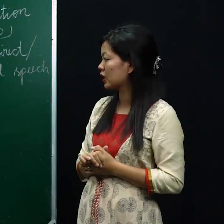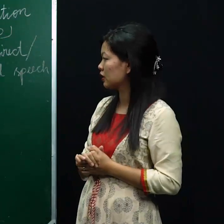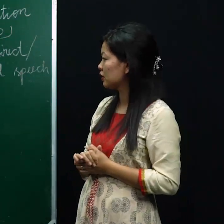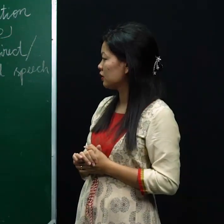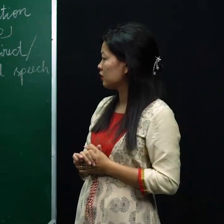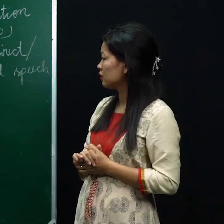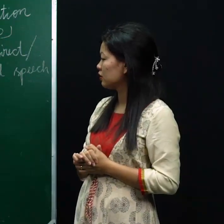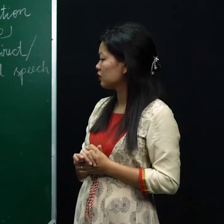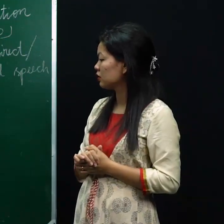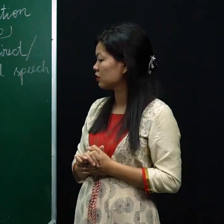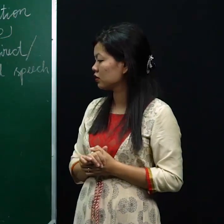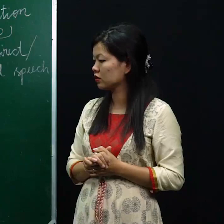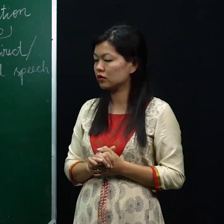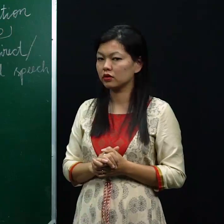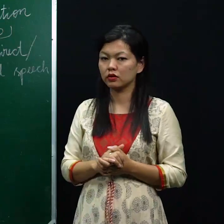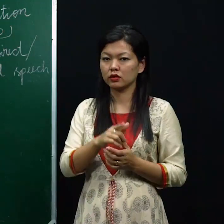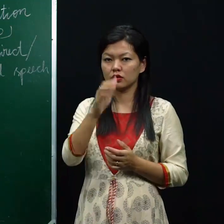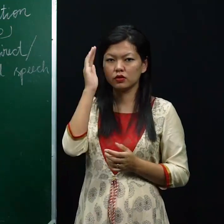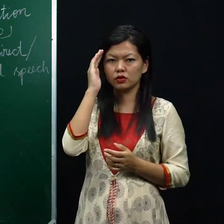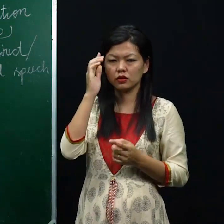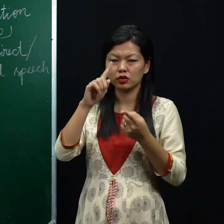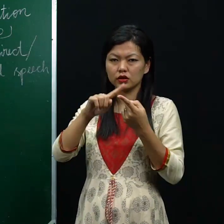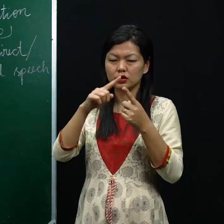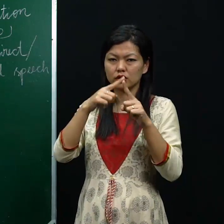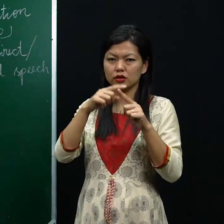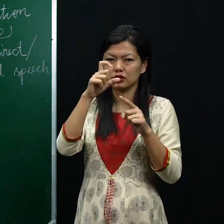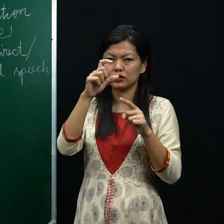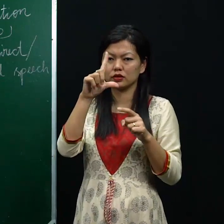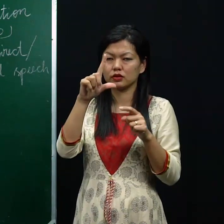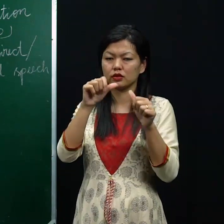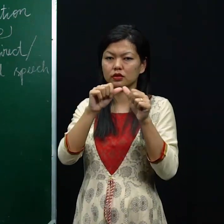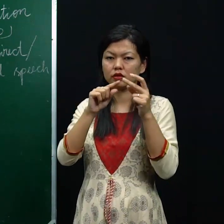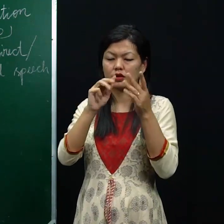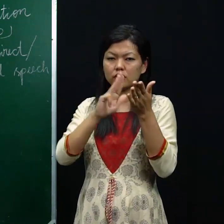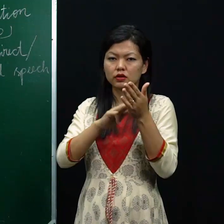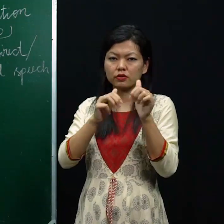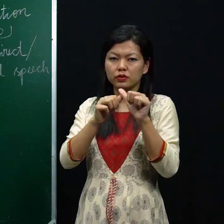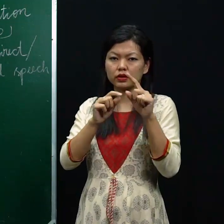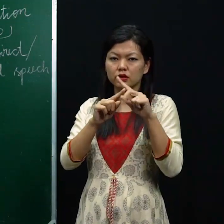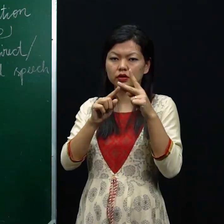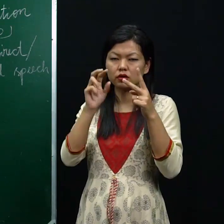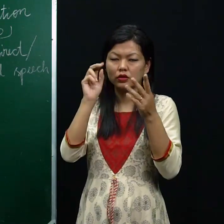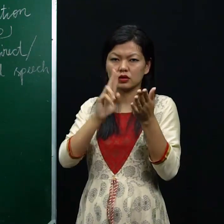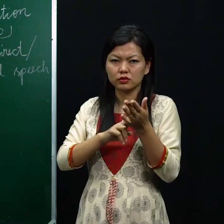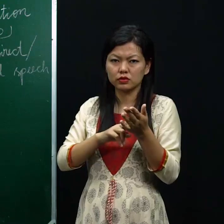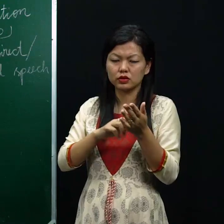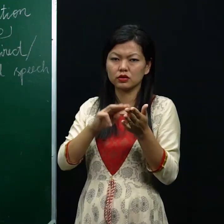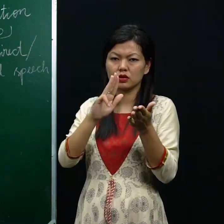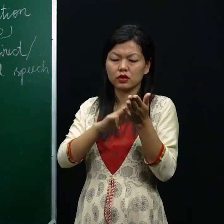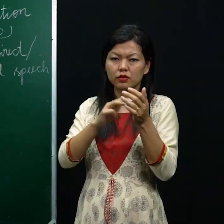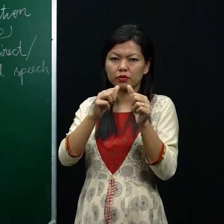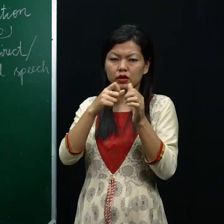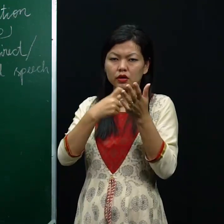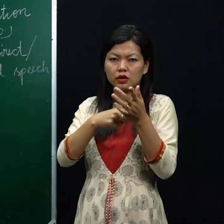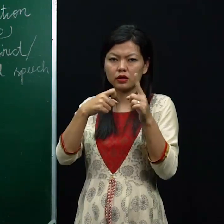right? You will find a sentence in exclamation mark, the same cannot be used. Because in the reported